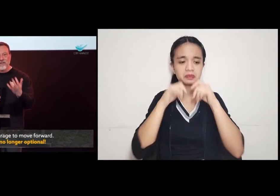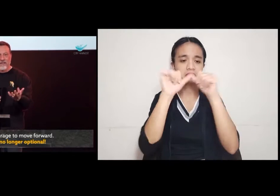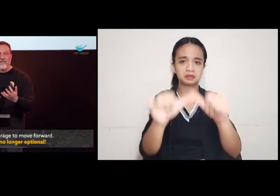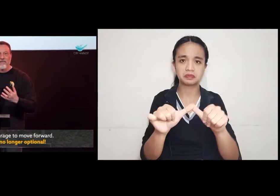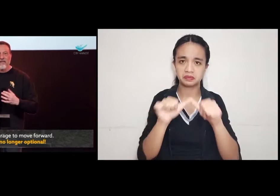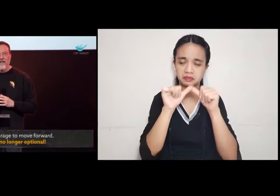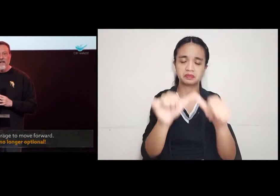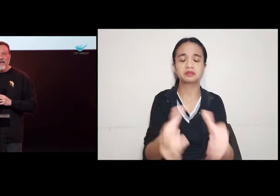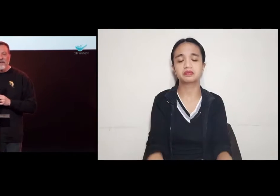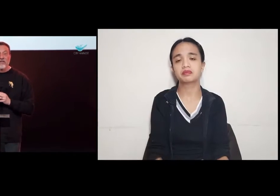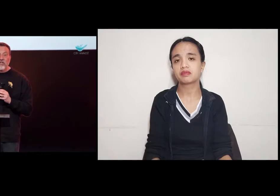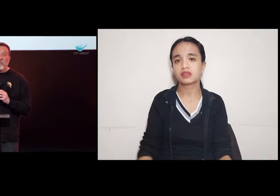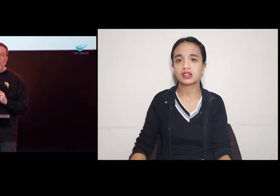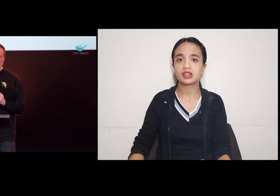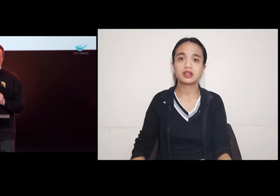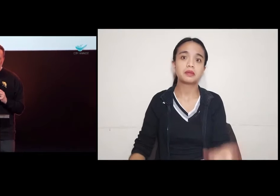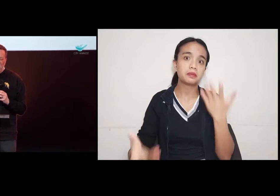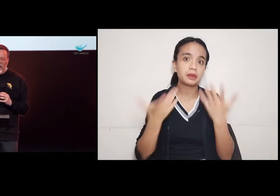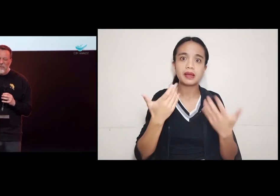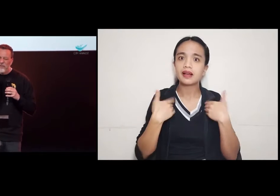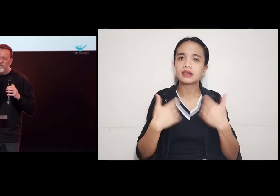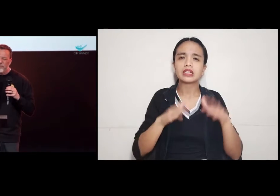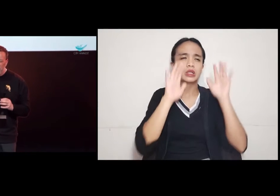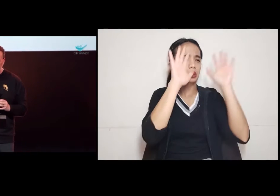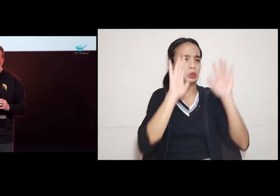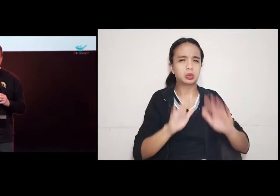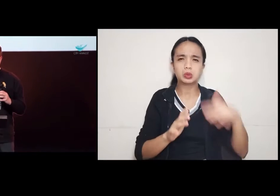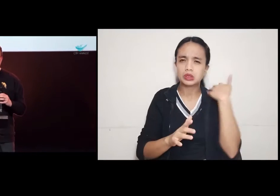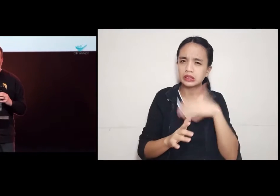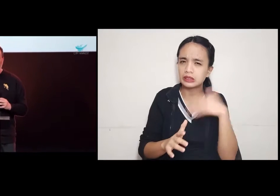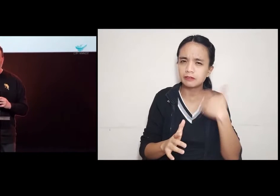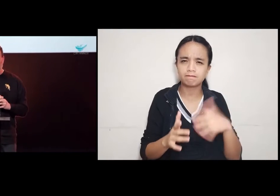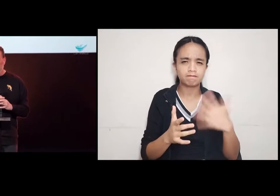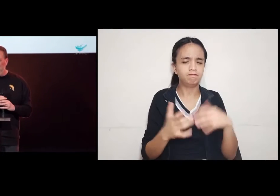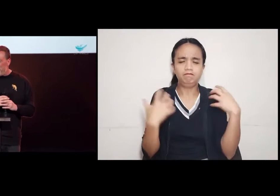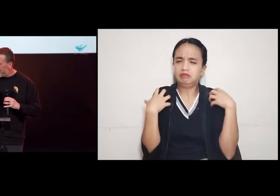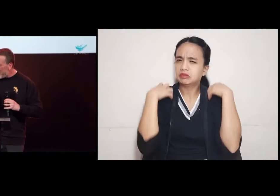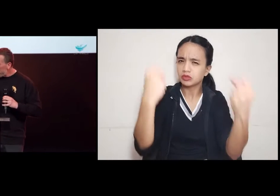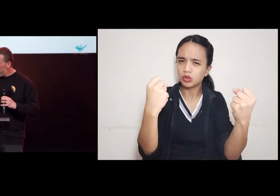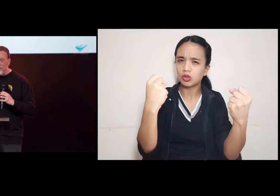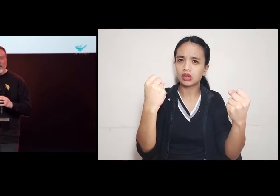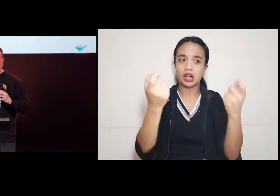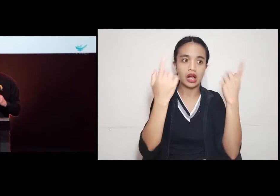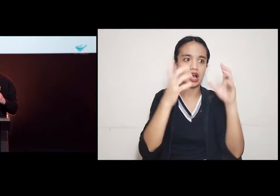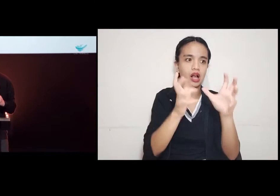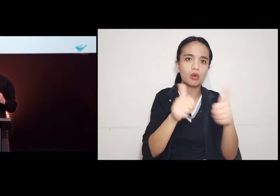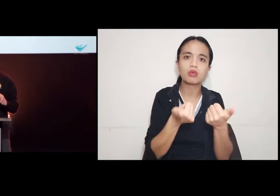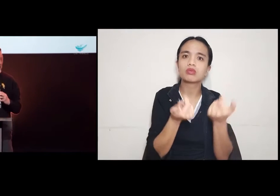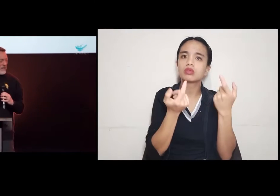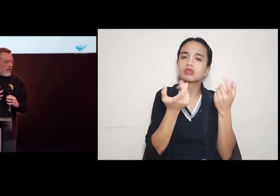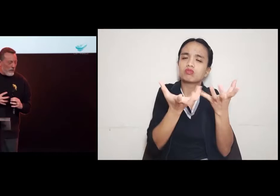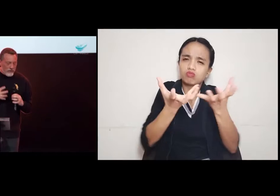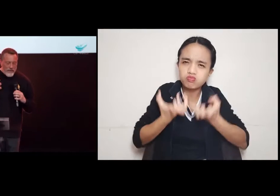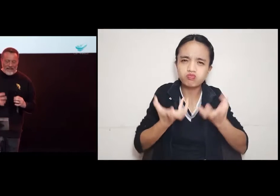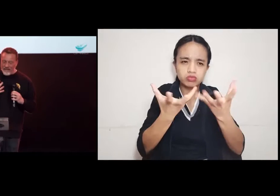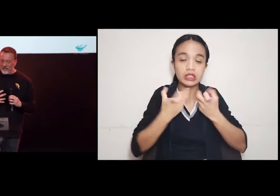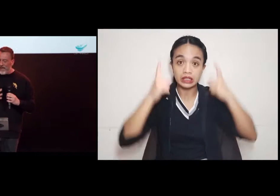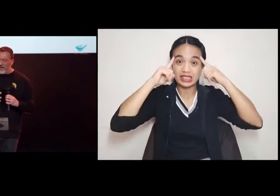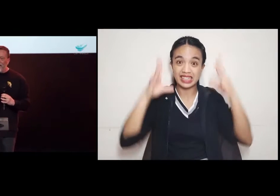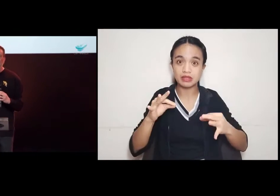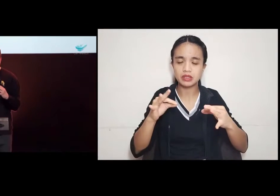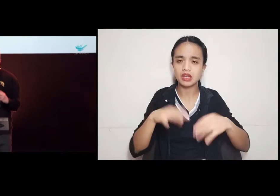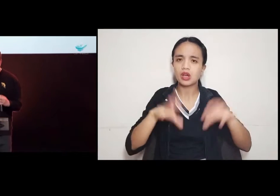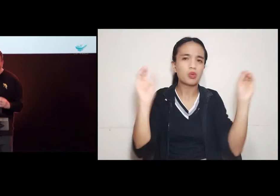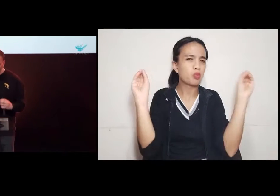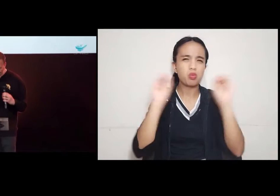and existing. There's something incredibly freeing and powerful about coming to that place of desperation where you finally